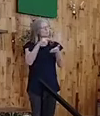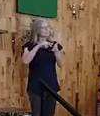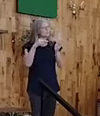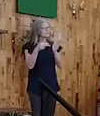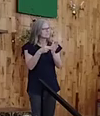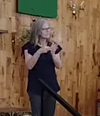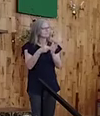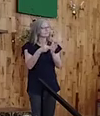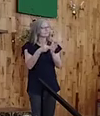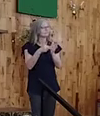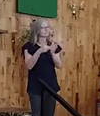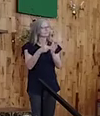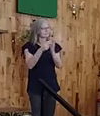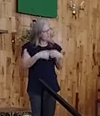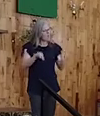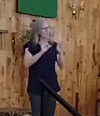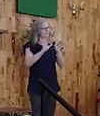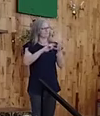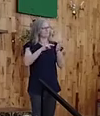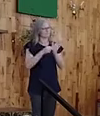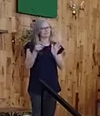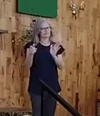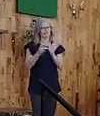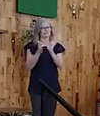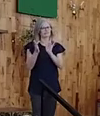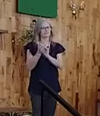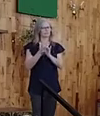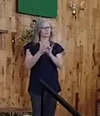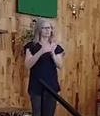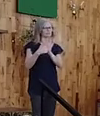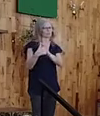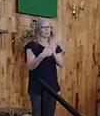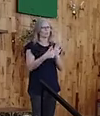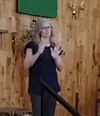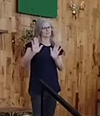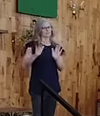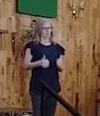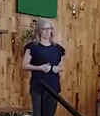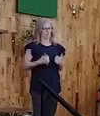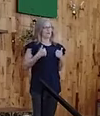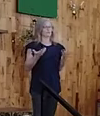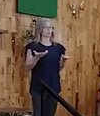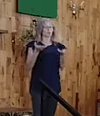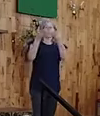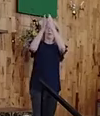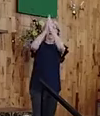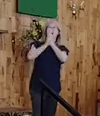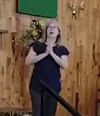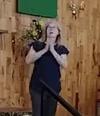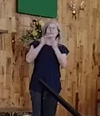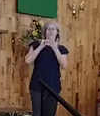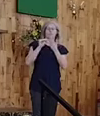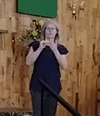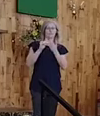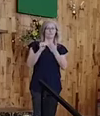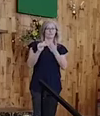Jesus restores in his own life. So we ask him for forgiveness.